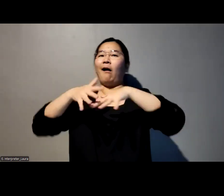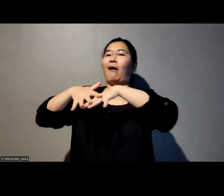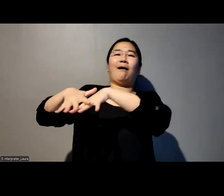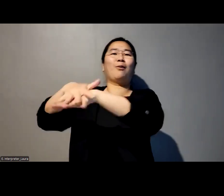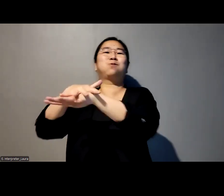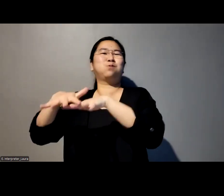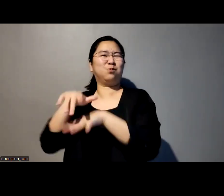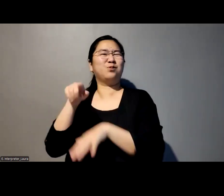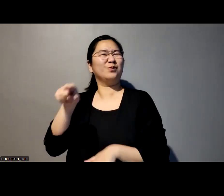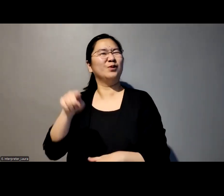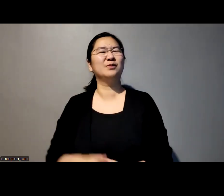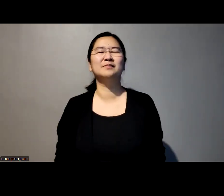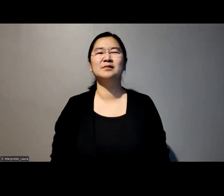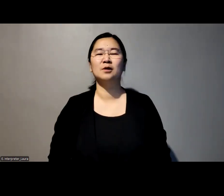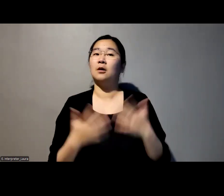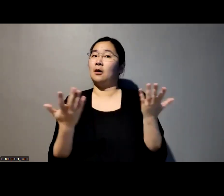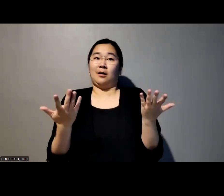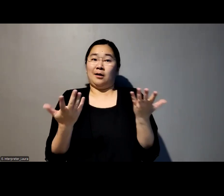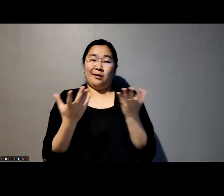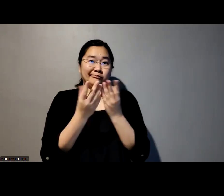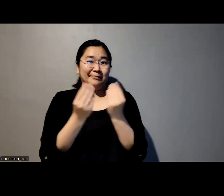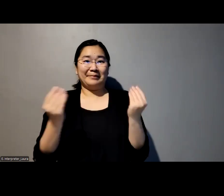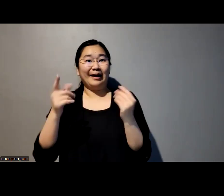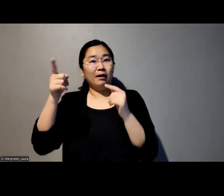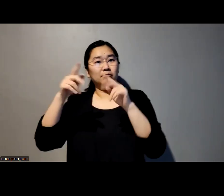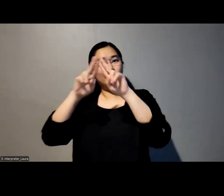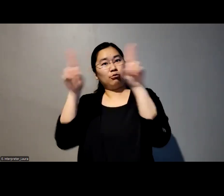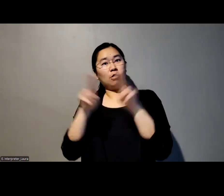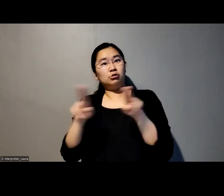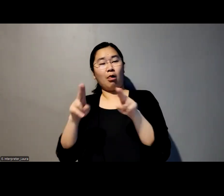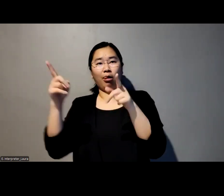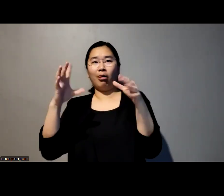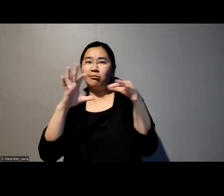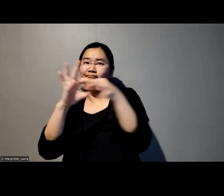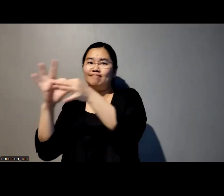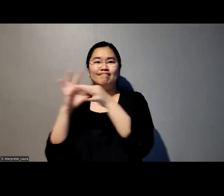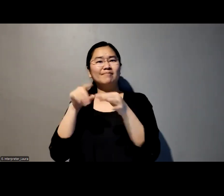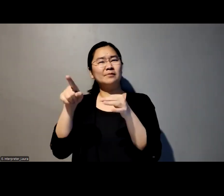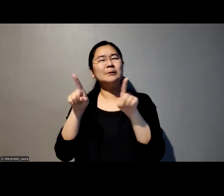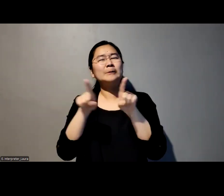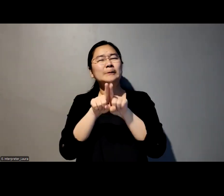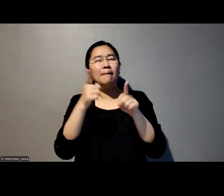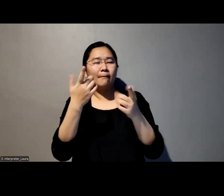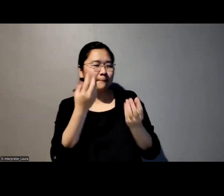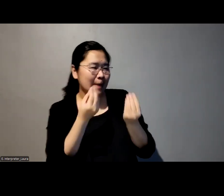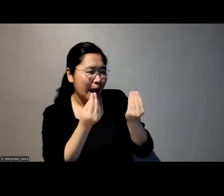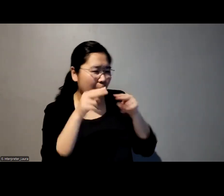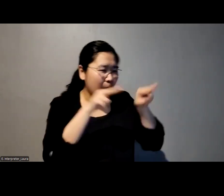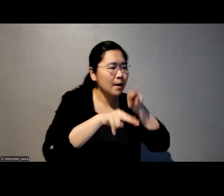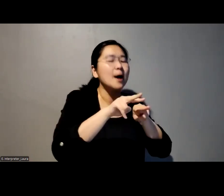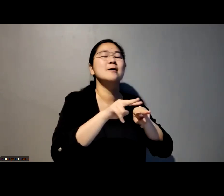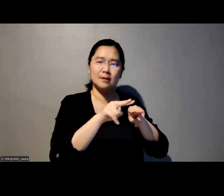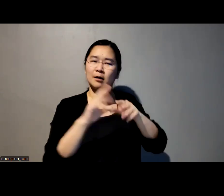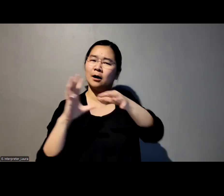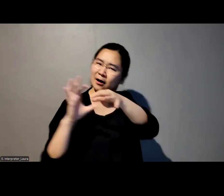to facilitate both informal and formal community support and services. This is crucial for enabling people